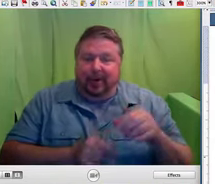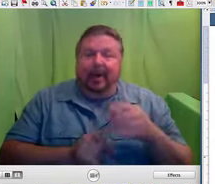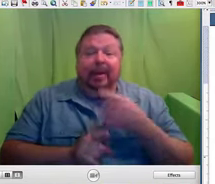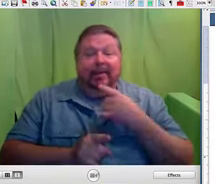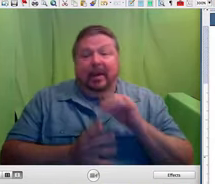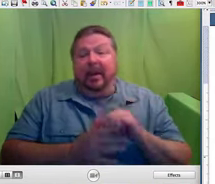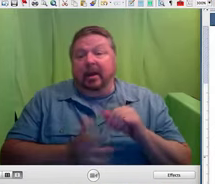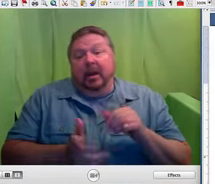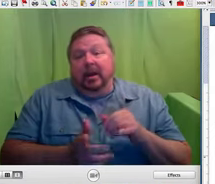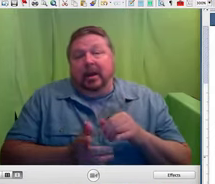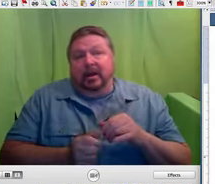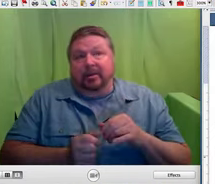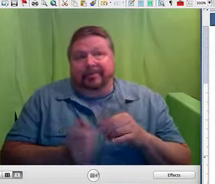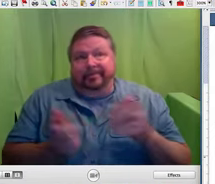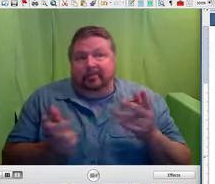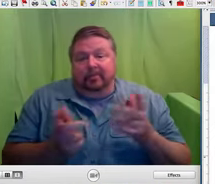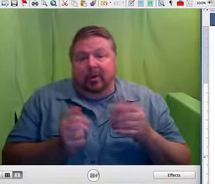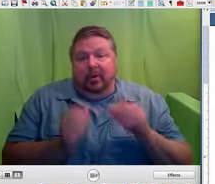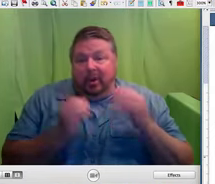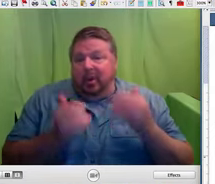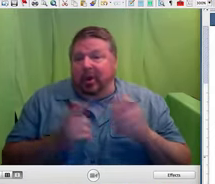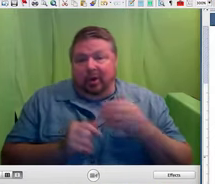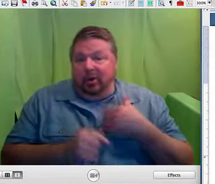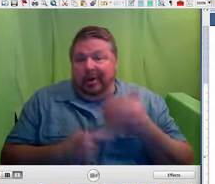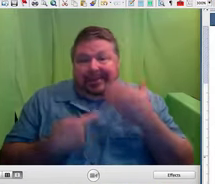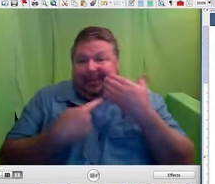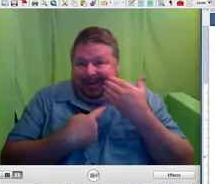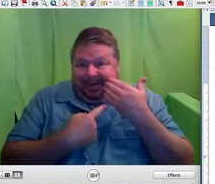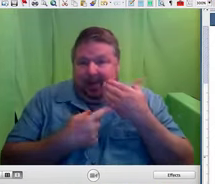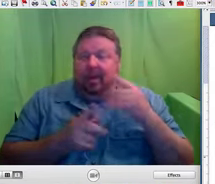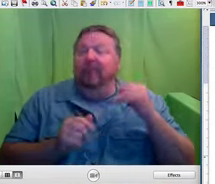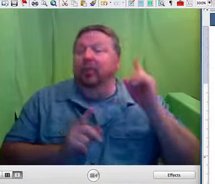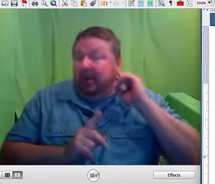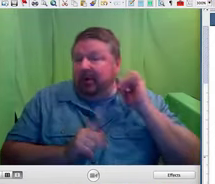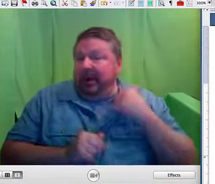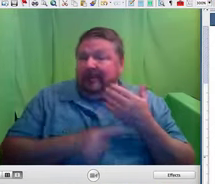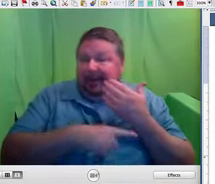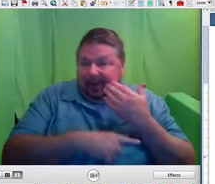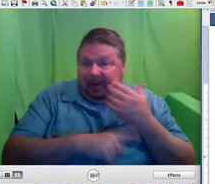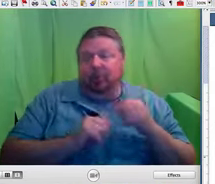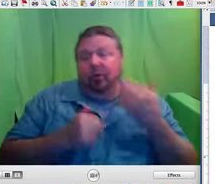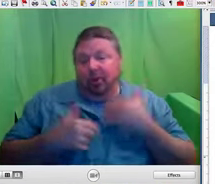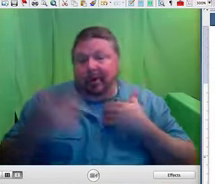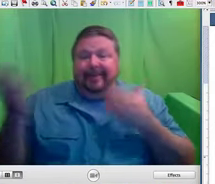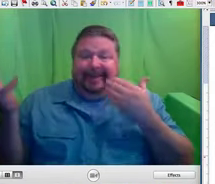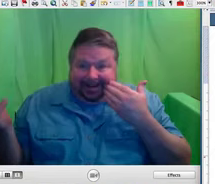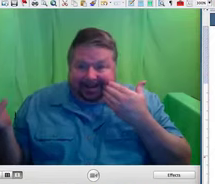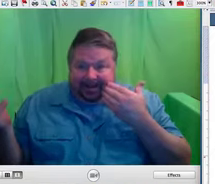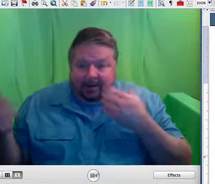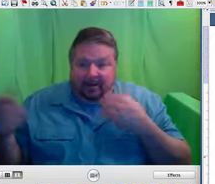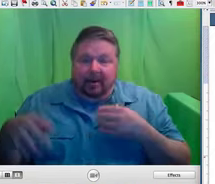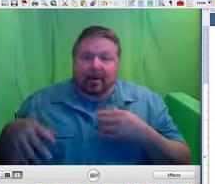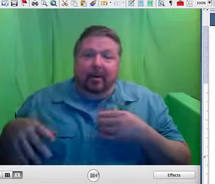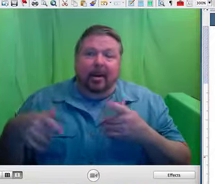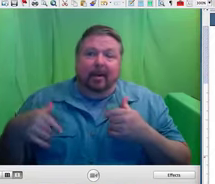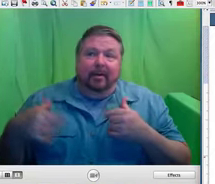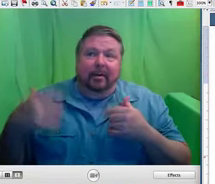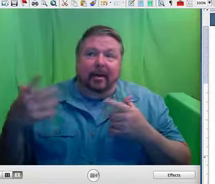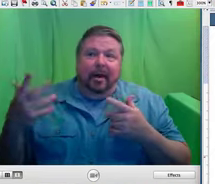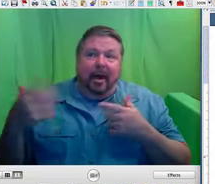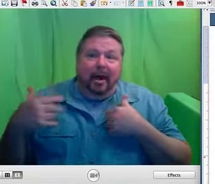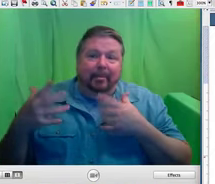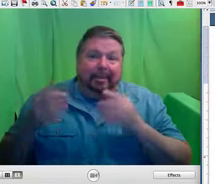Association is that you can go ahead and cue it as an E. If you're hearing it as an E, you should cue it as an E.